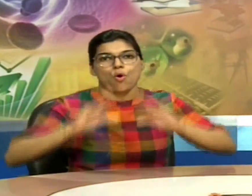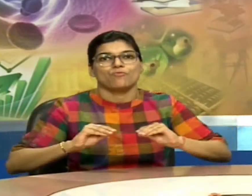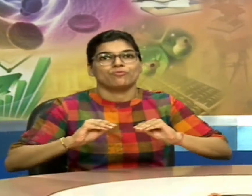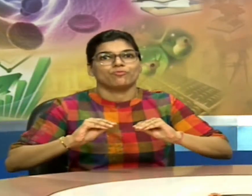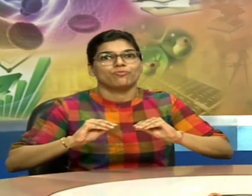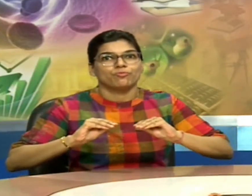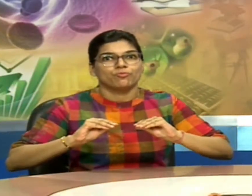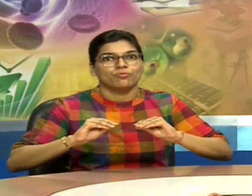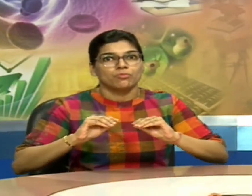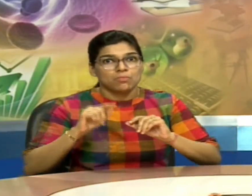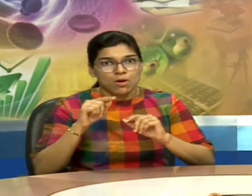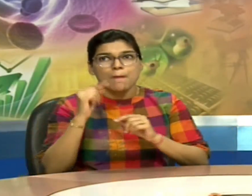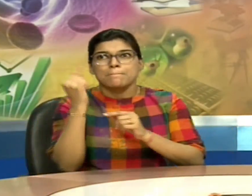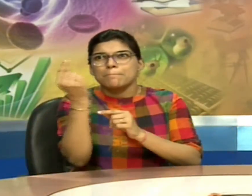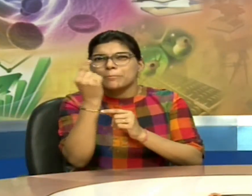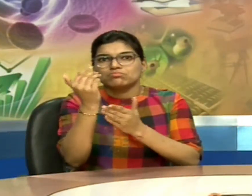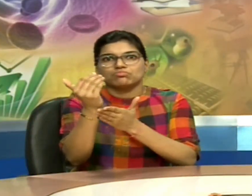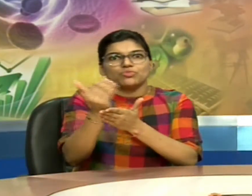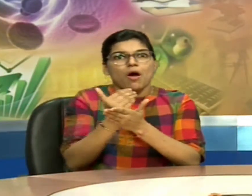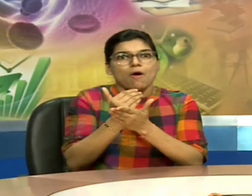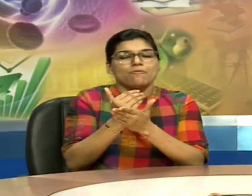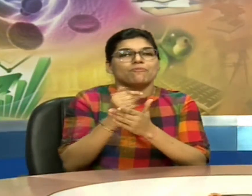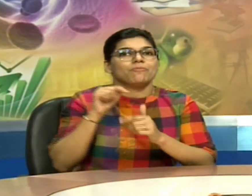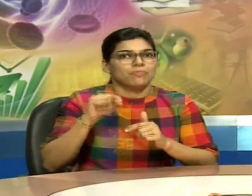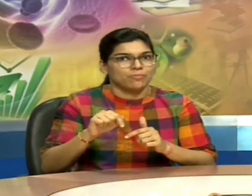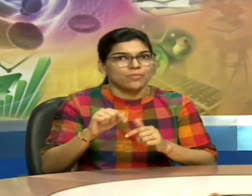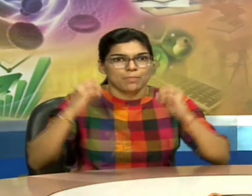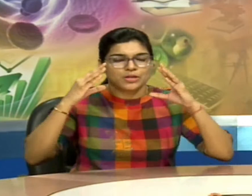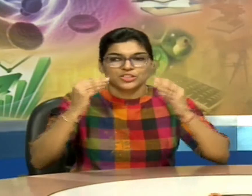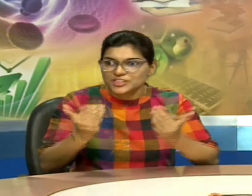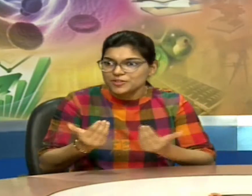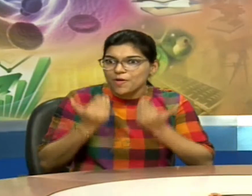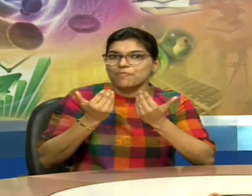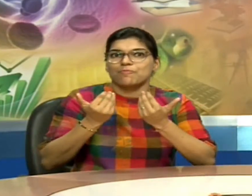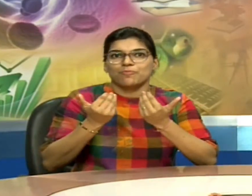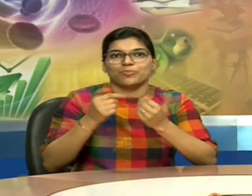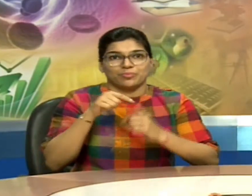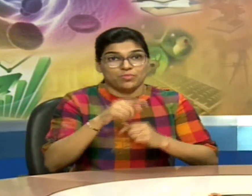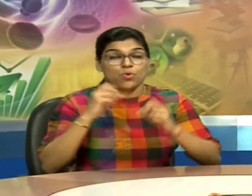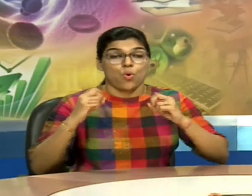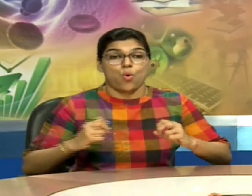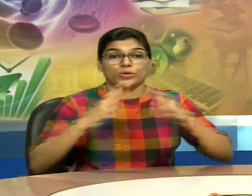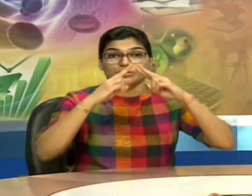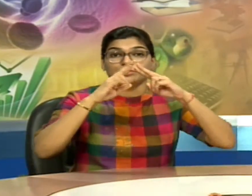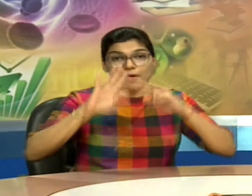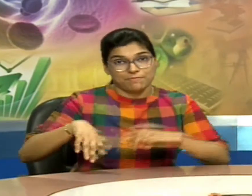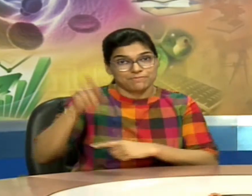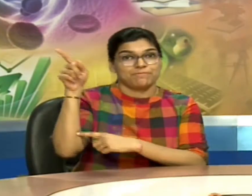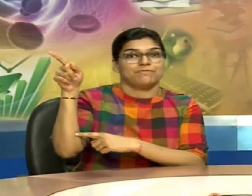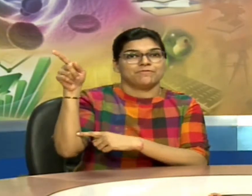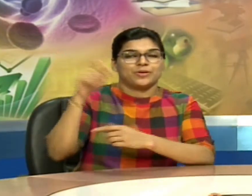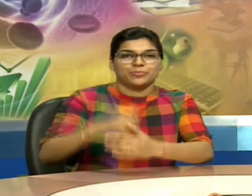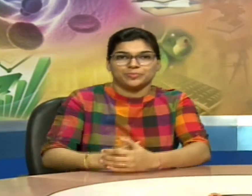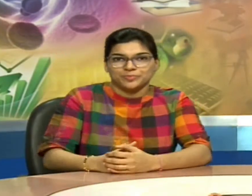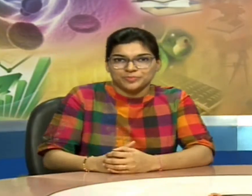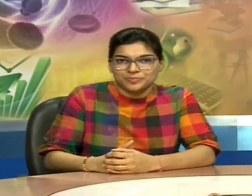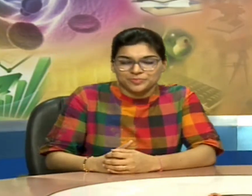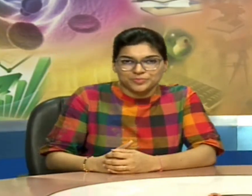In the morning time they did it, and they really saved lots of energy.